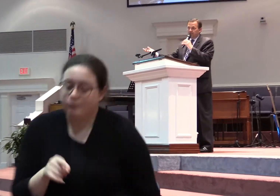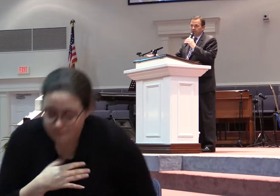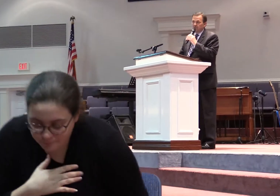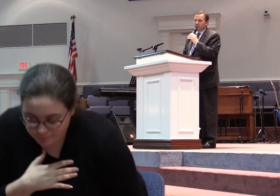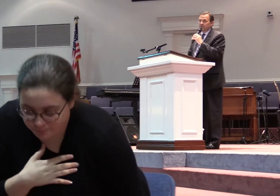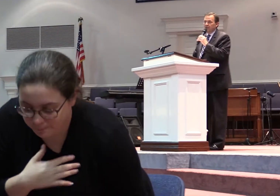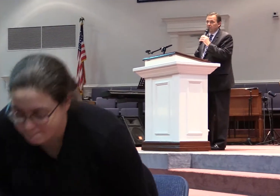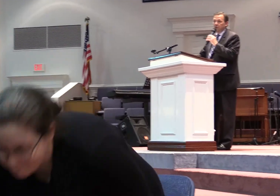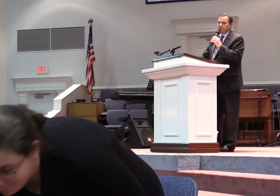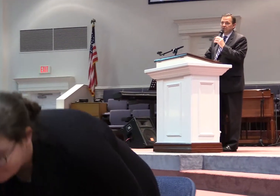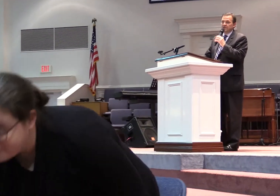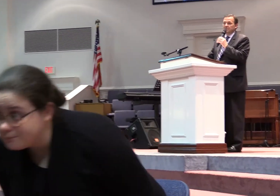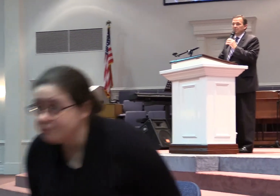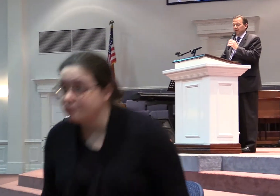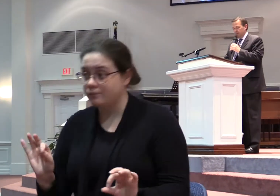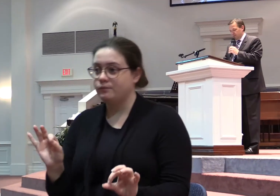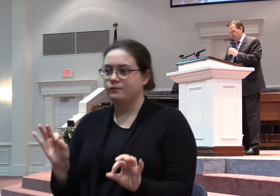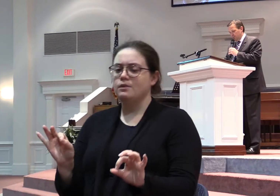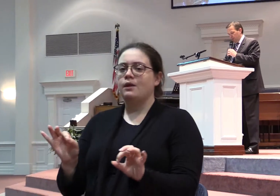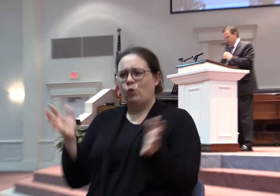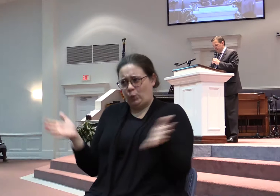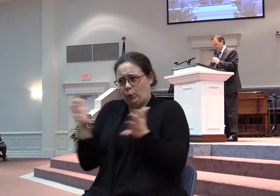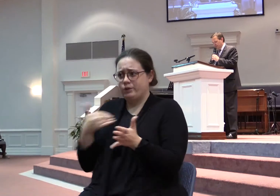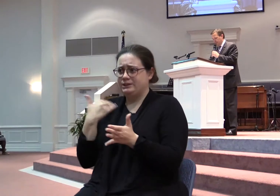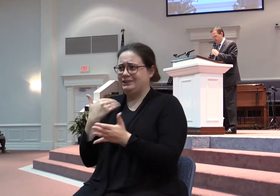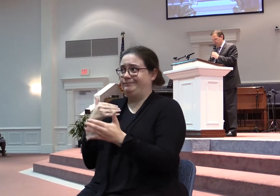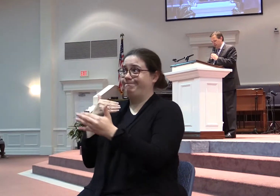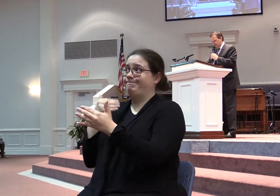exhorting to help push us and propel us to that place.